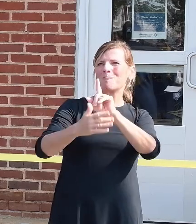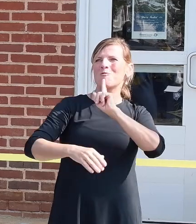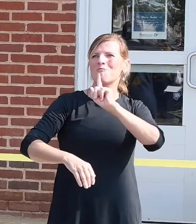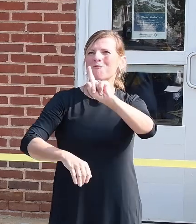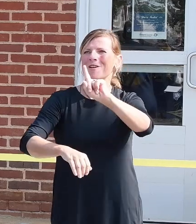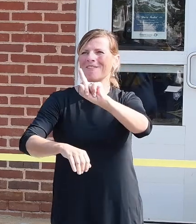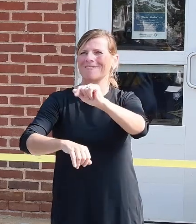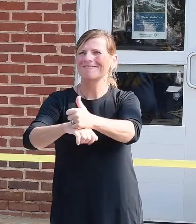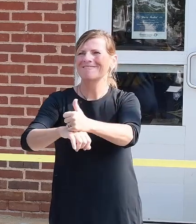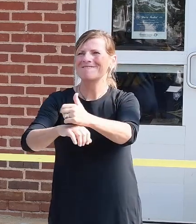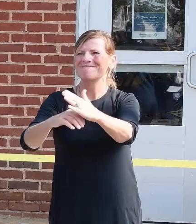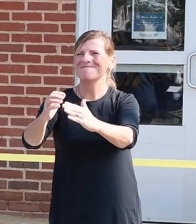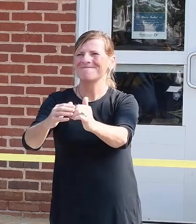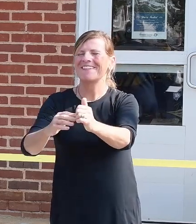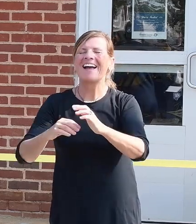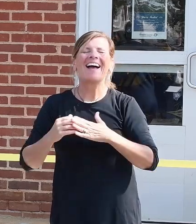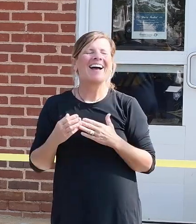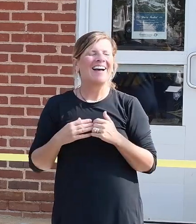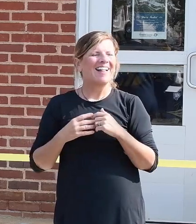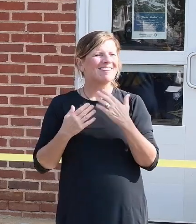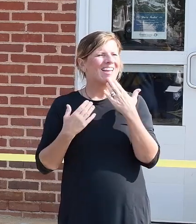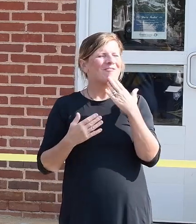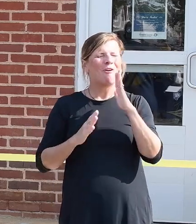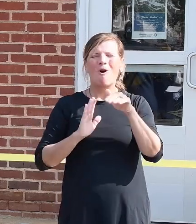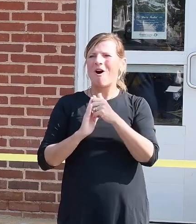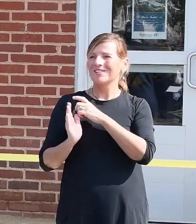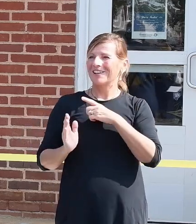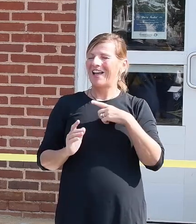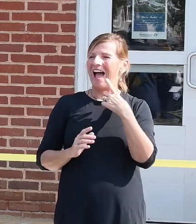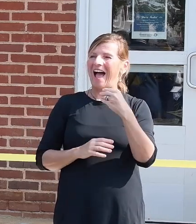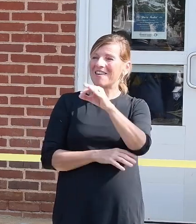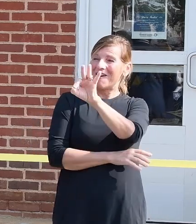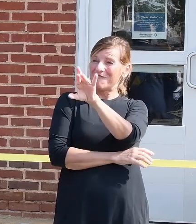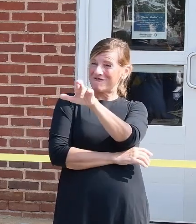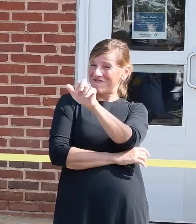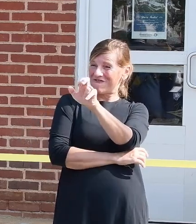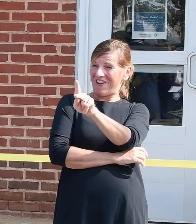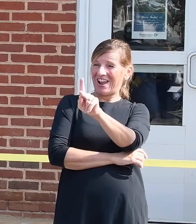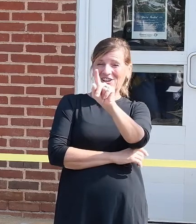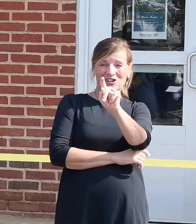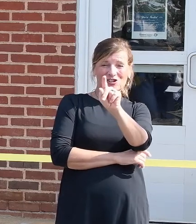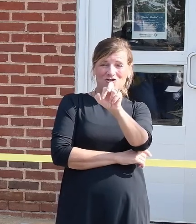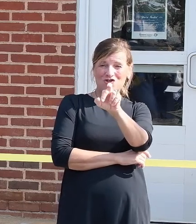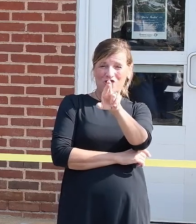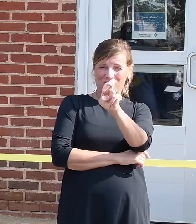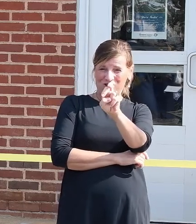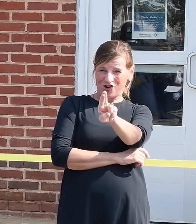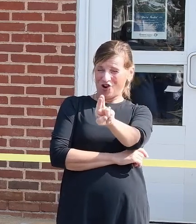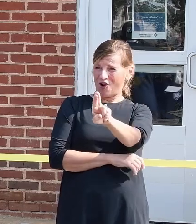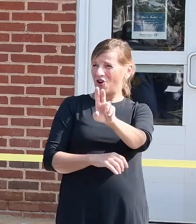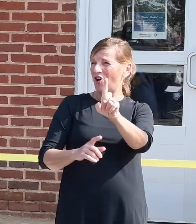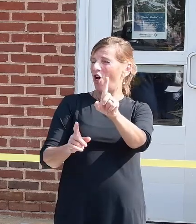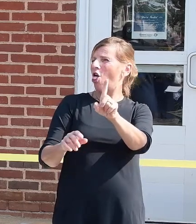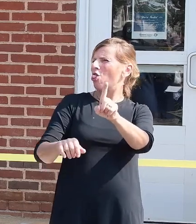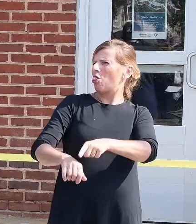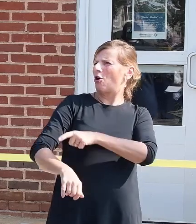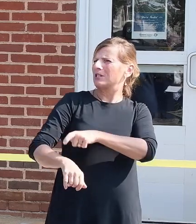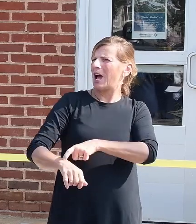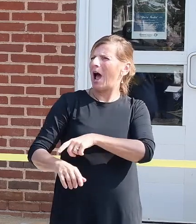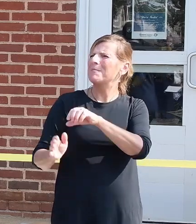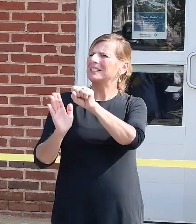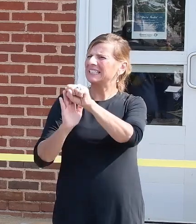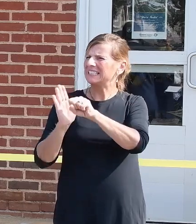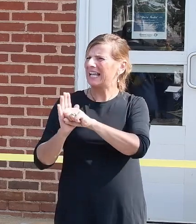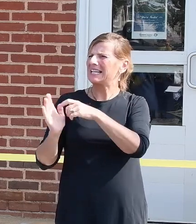thank the entire state delegation, and especially Frank Turner, our former and longtime state delegate, for championing